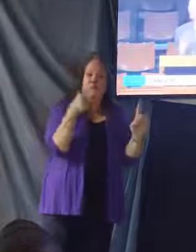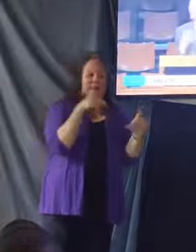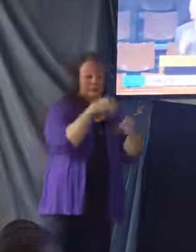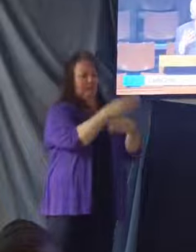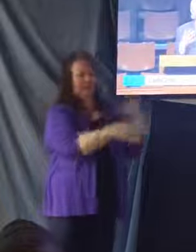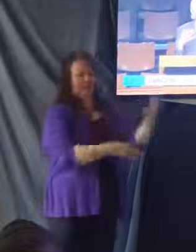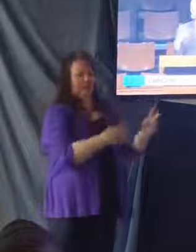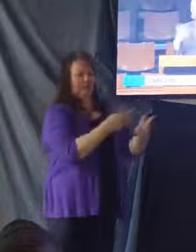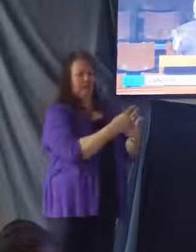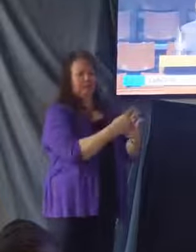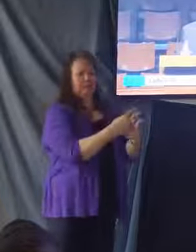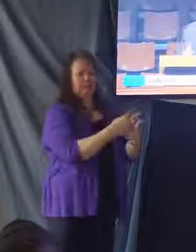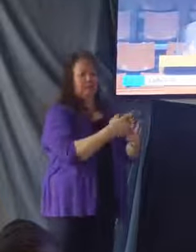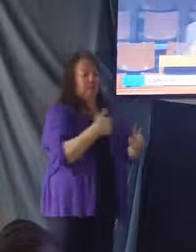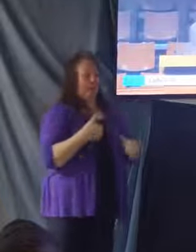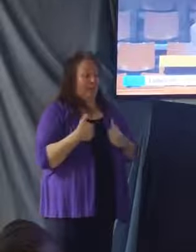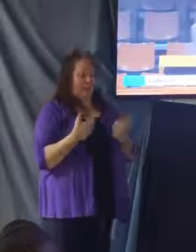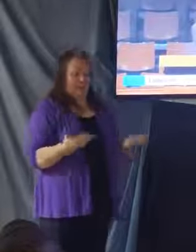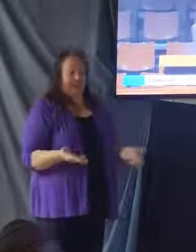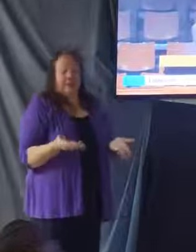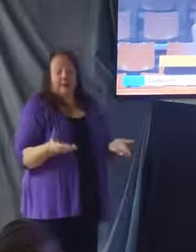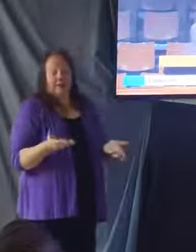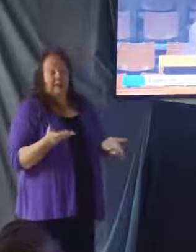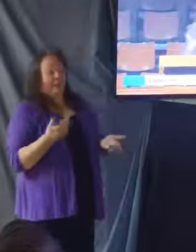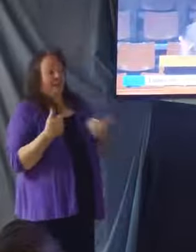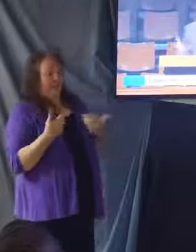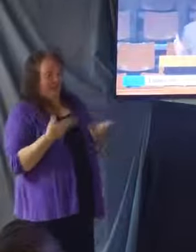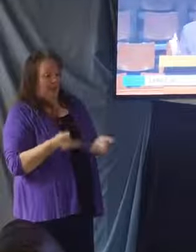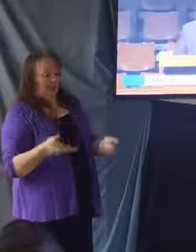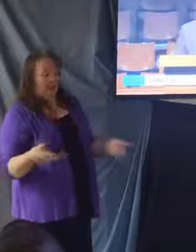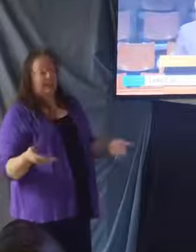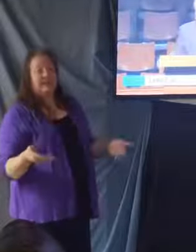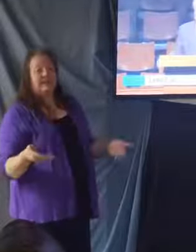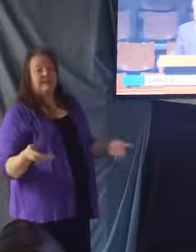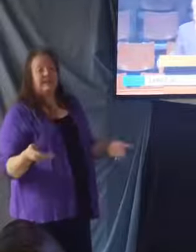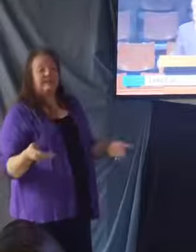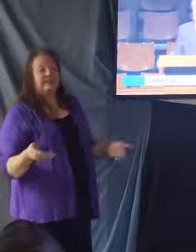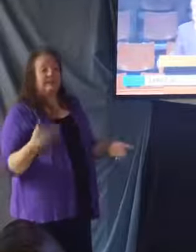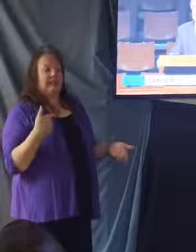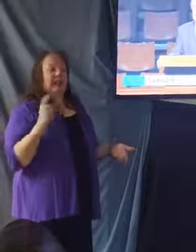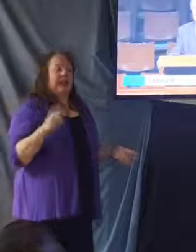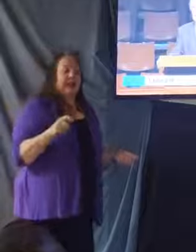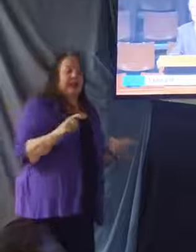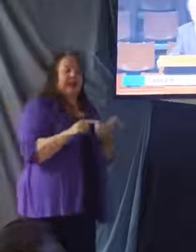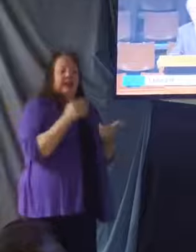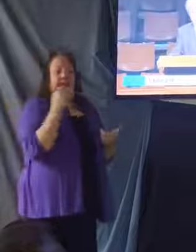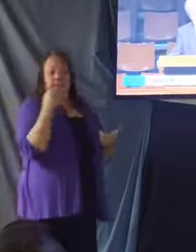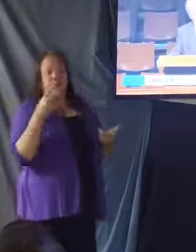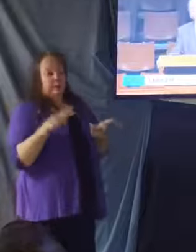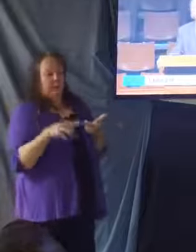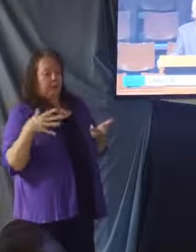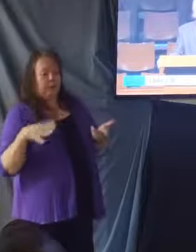world. You know, we live in this world. We have things that are needed, food,